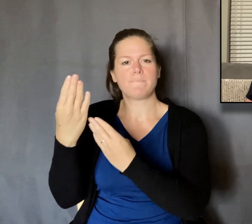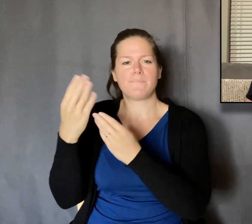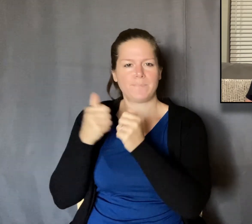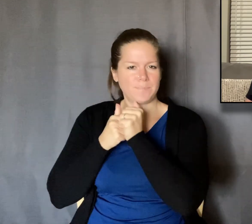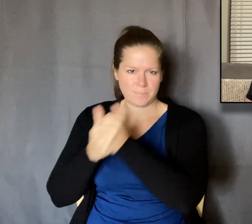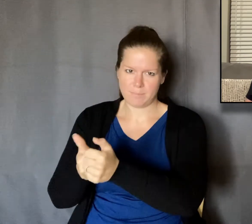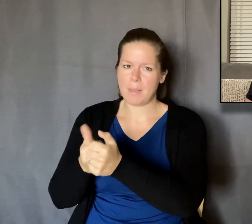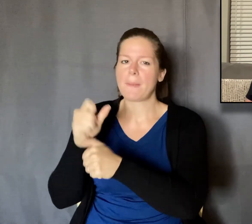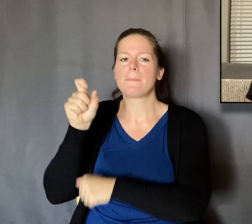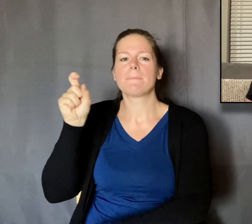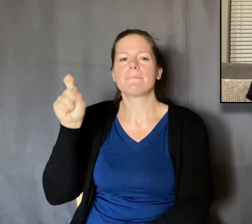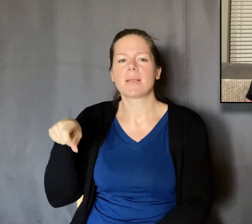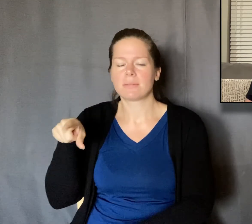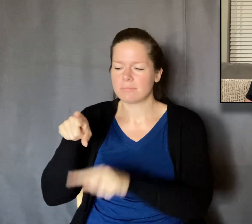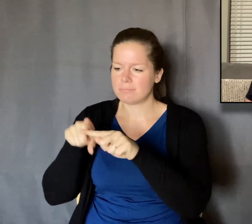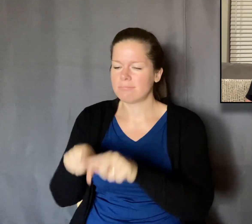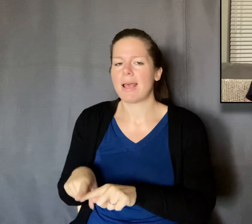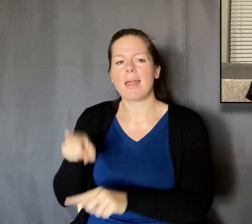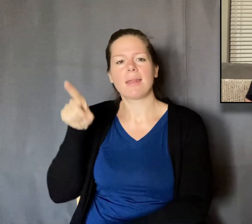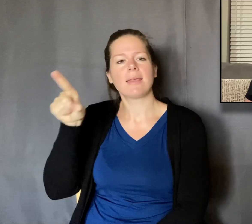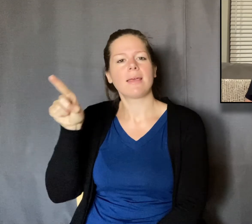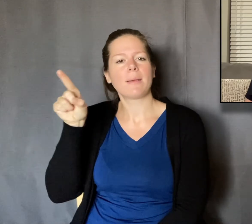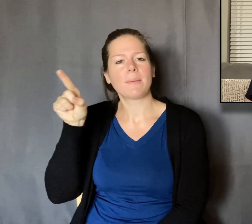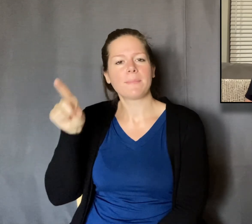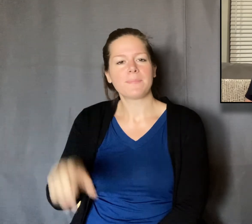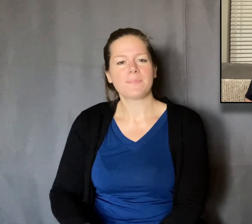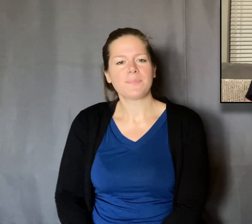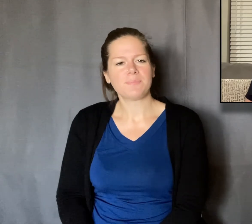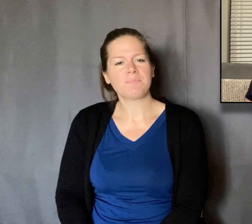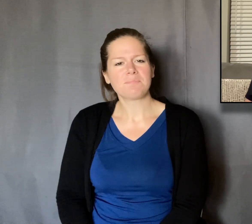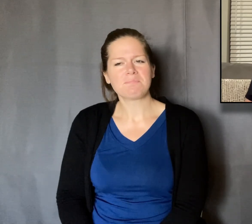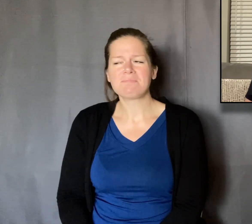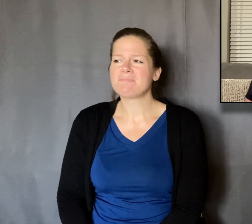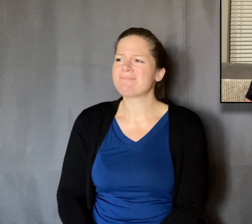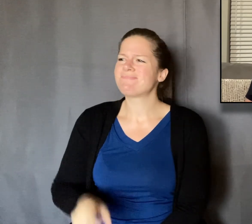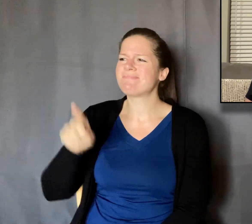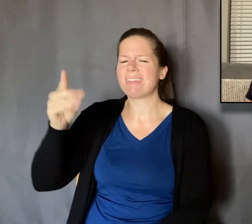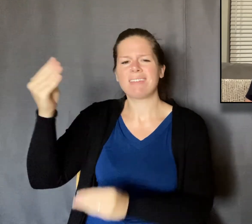him. Lean on him. And find rest,